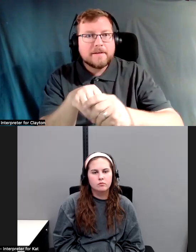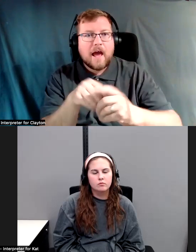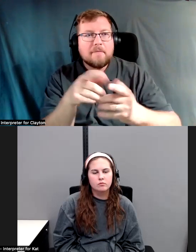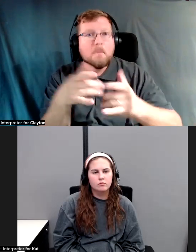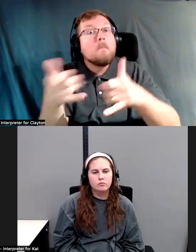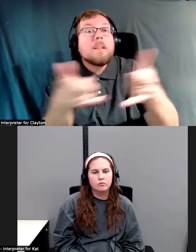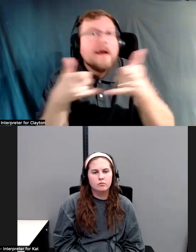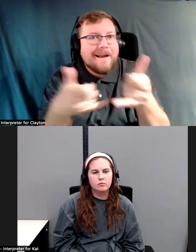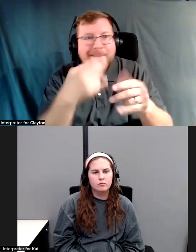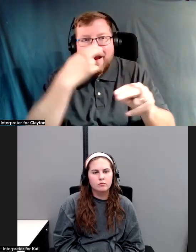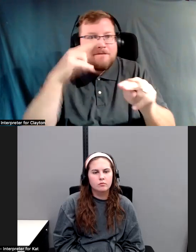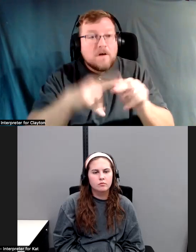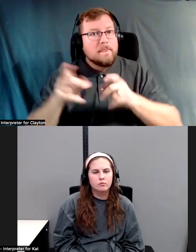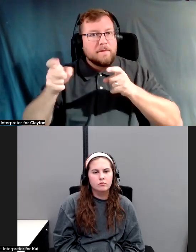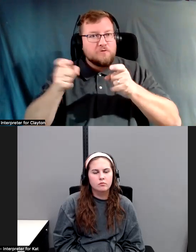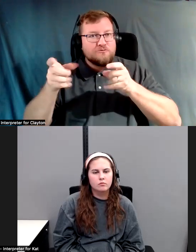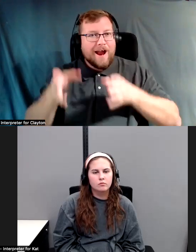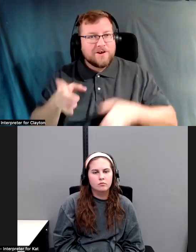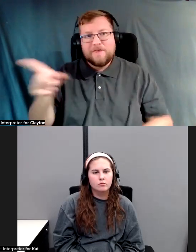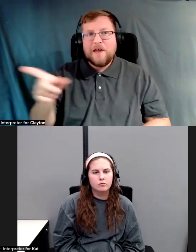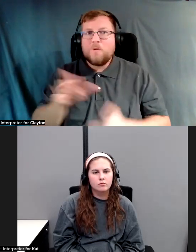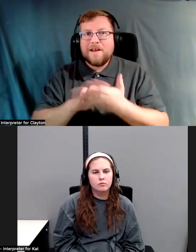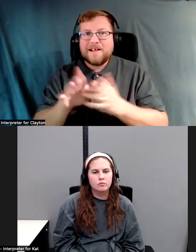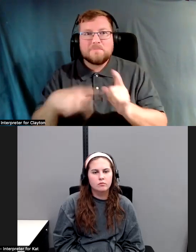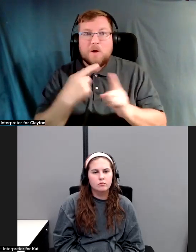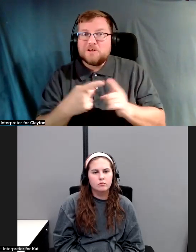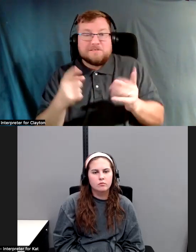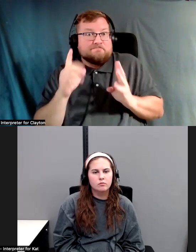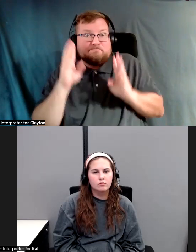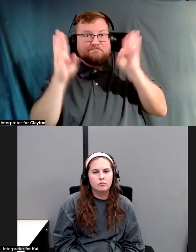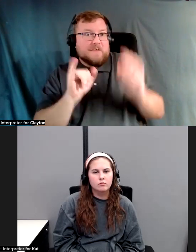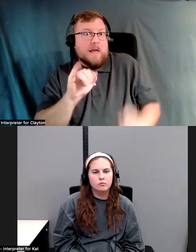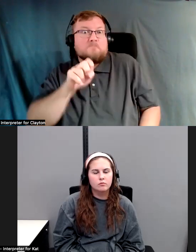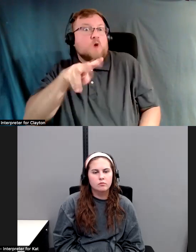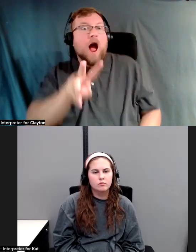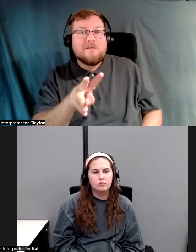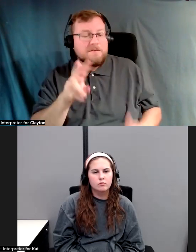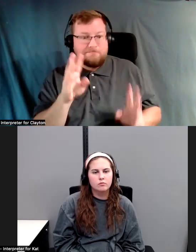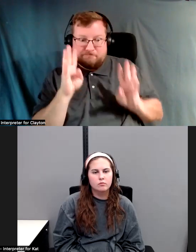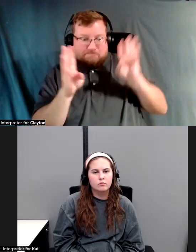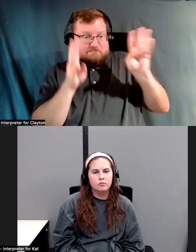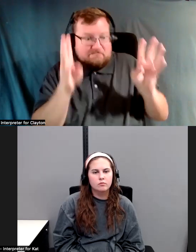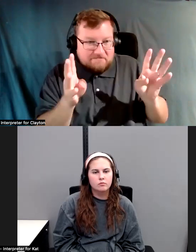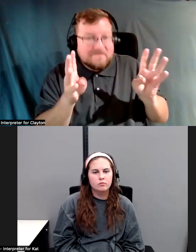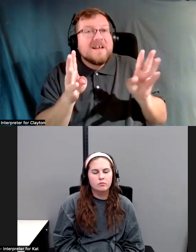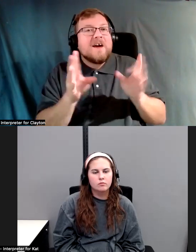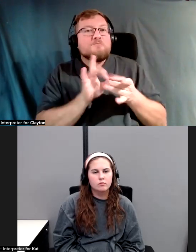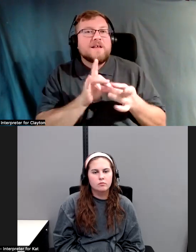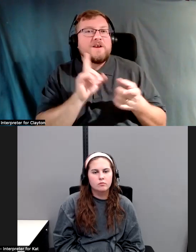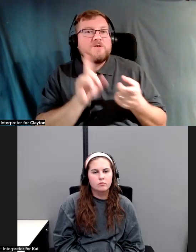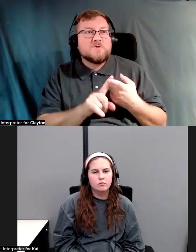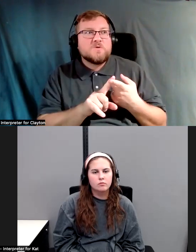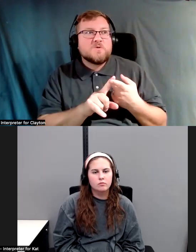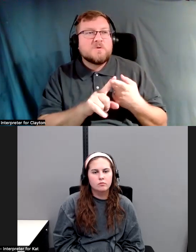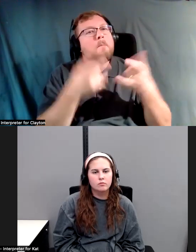lot of fun. The director let us do a lot of improv in regards to the to play